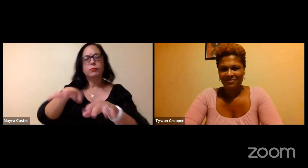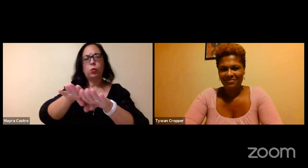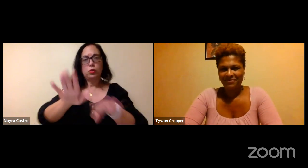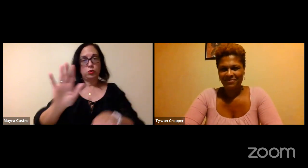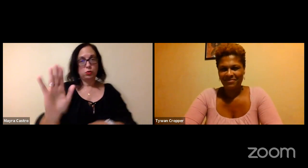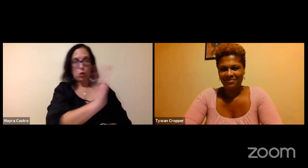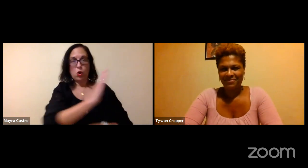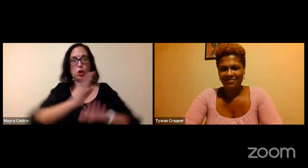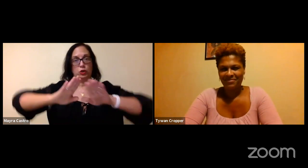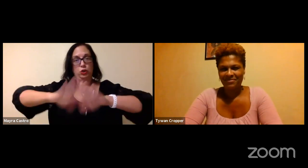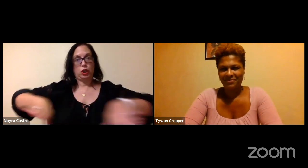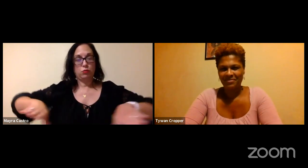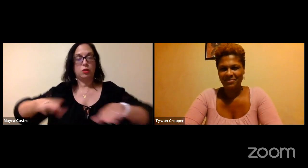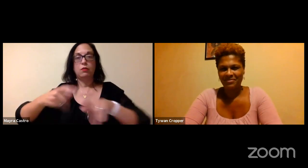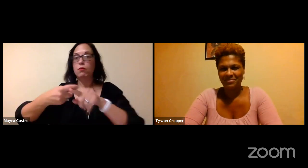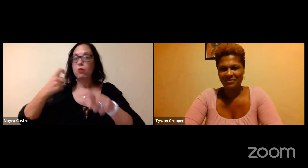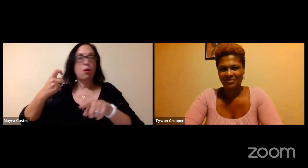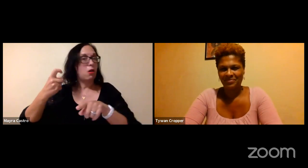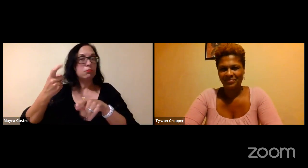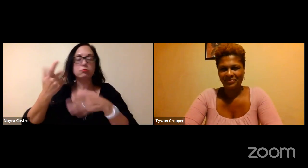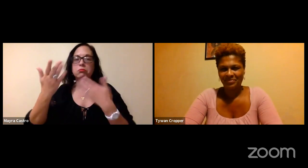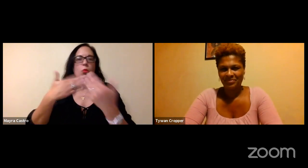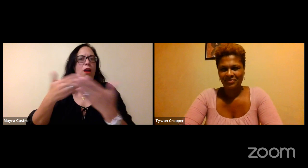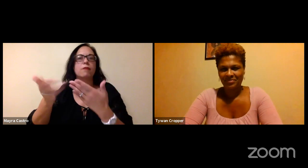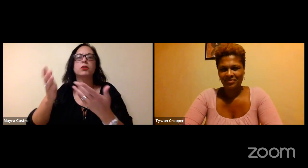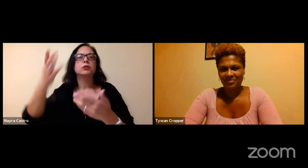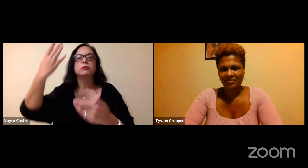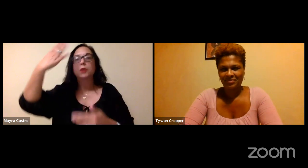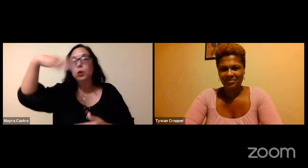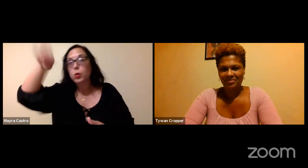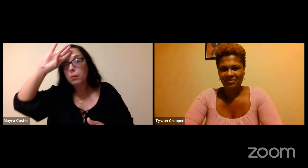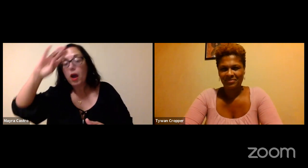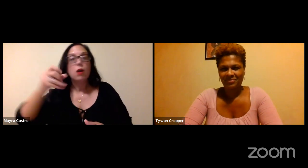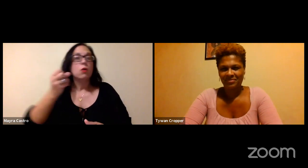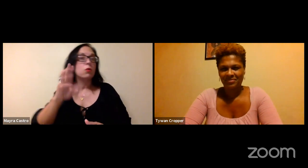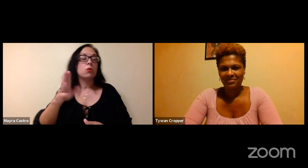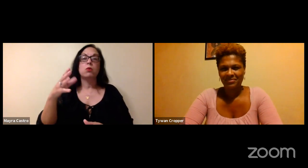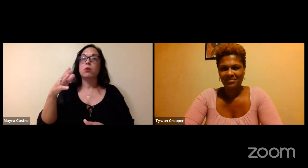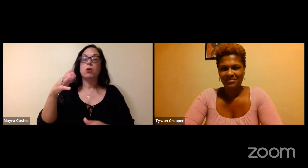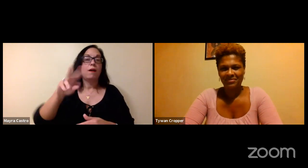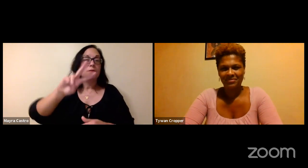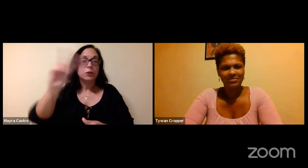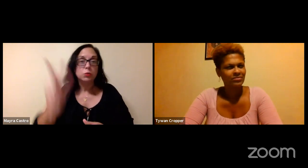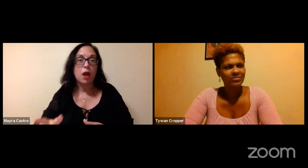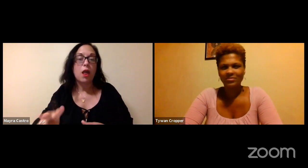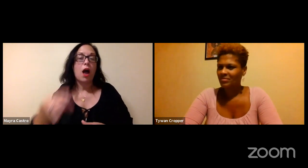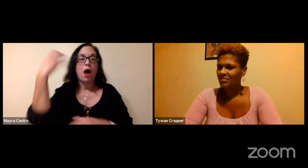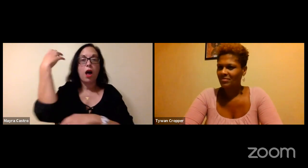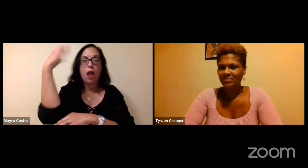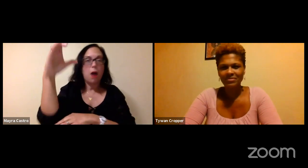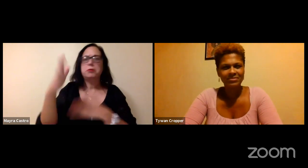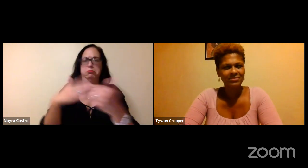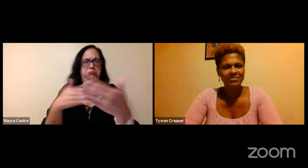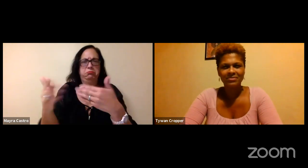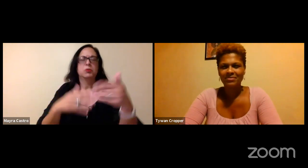an opportunity to influence deaf Hispanic children, whether they're